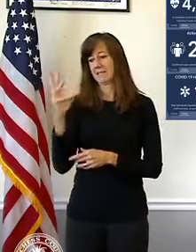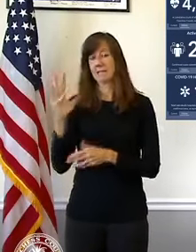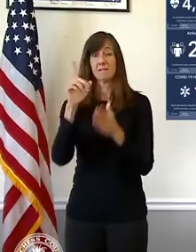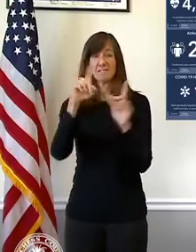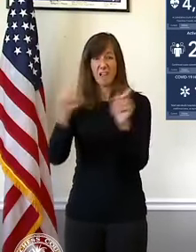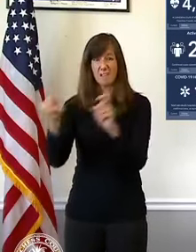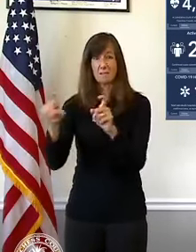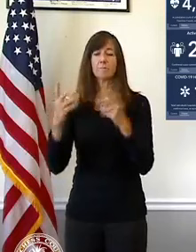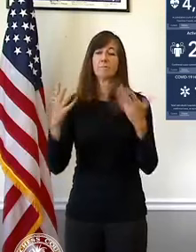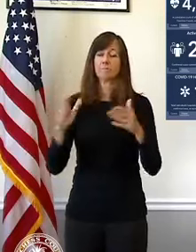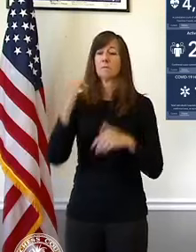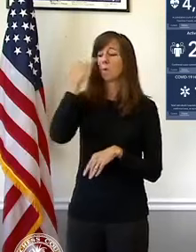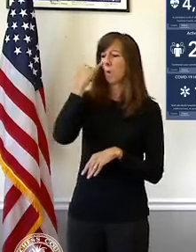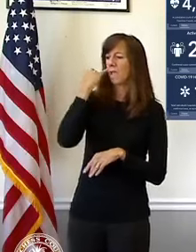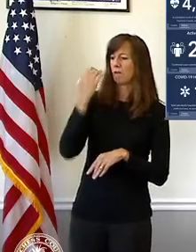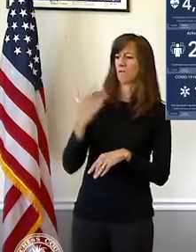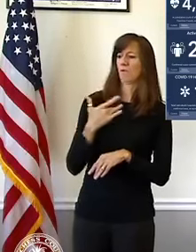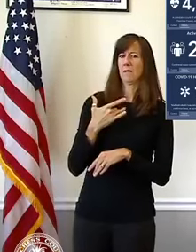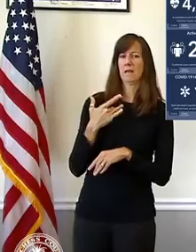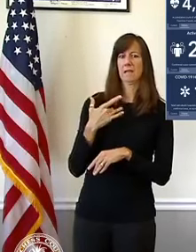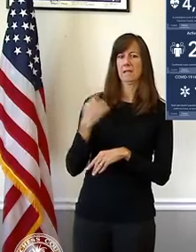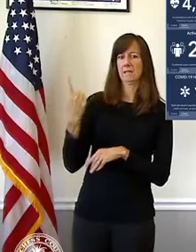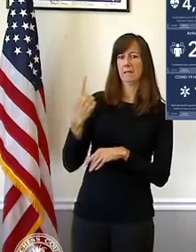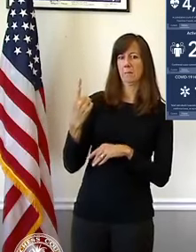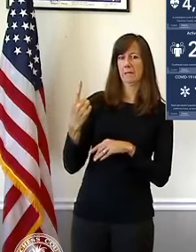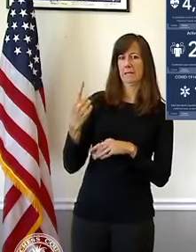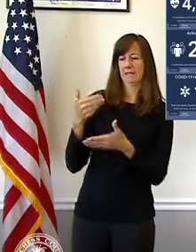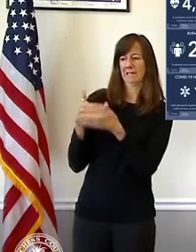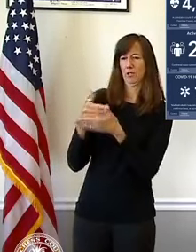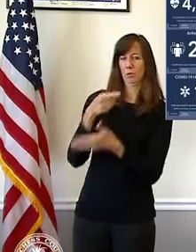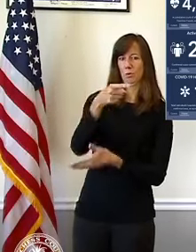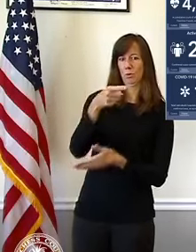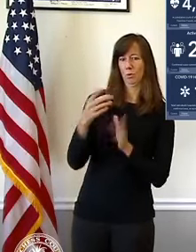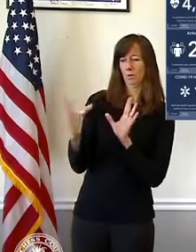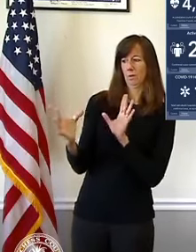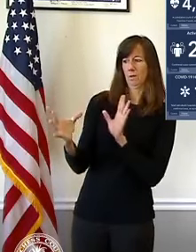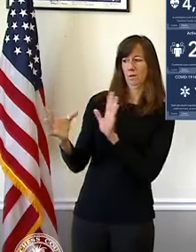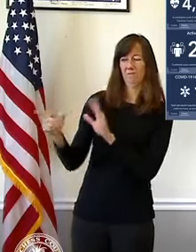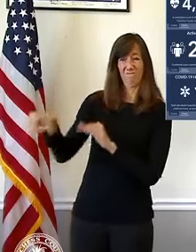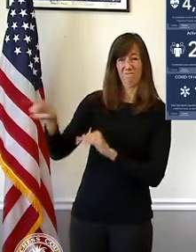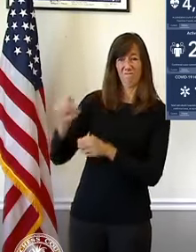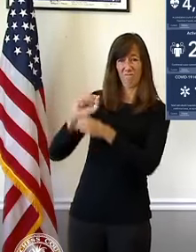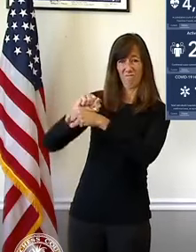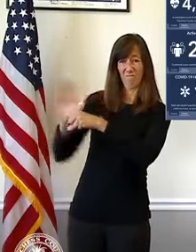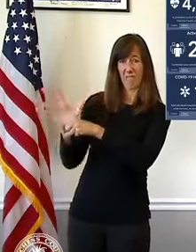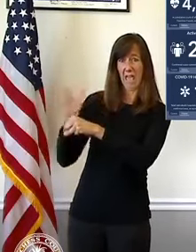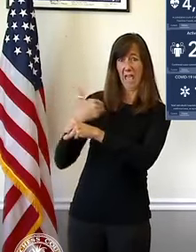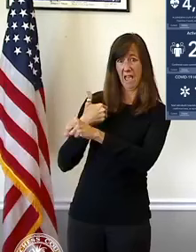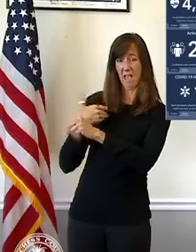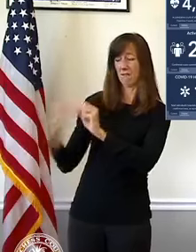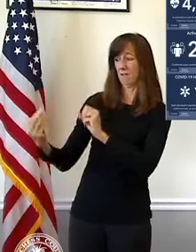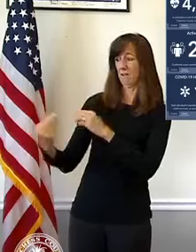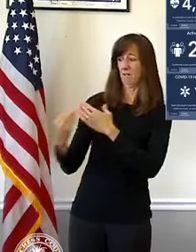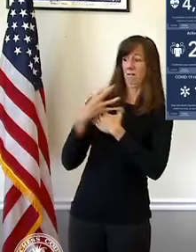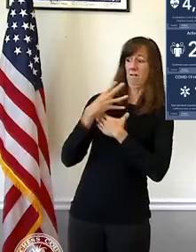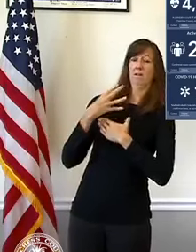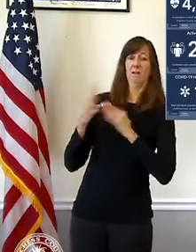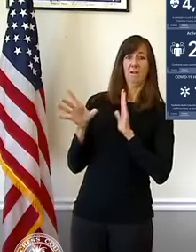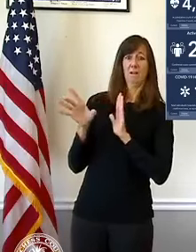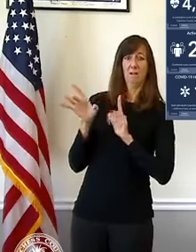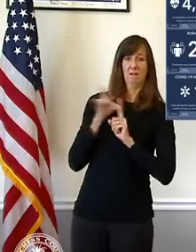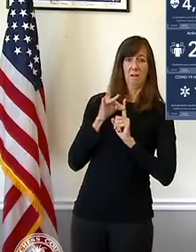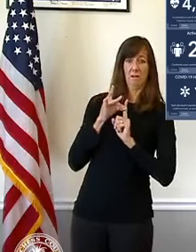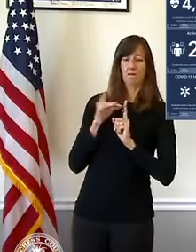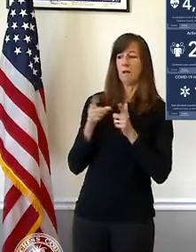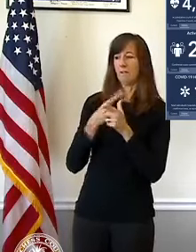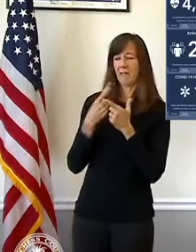have contracted the disease or feel you have it yourself, we recognize that the CDC is changing some of its